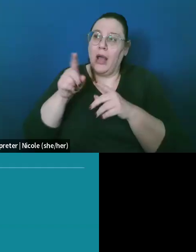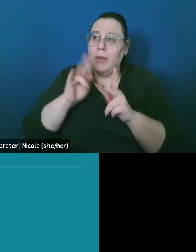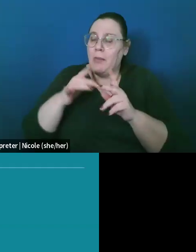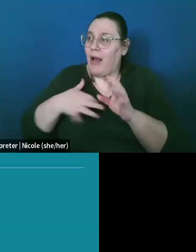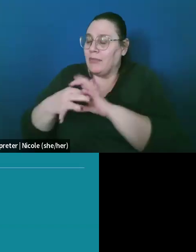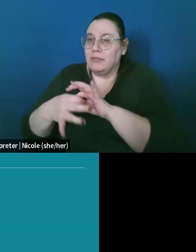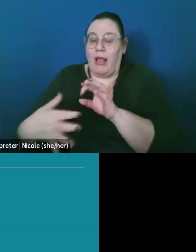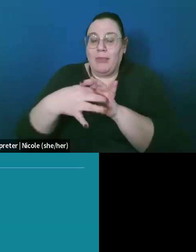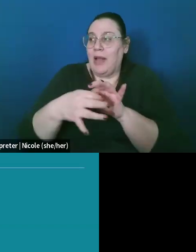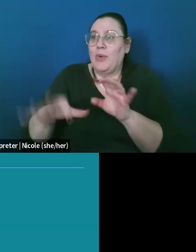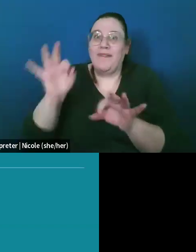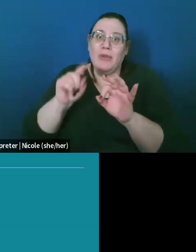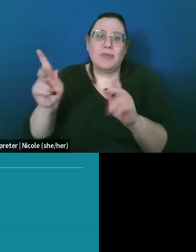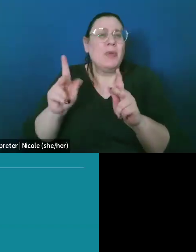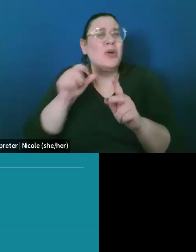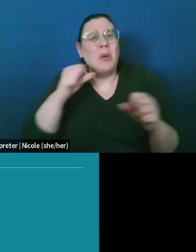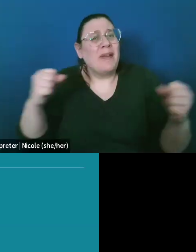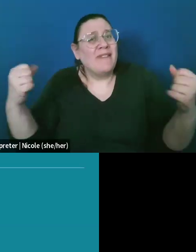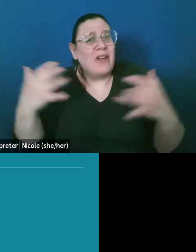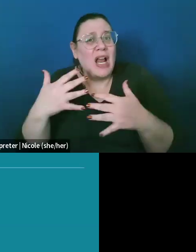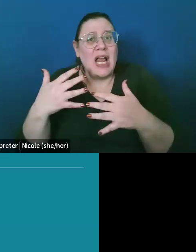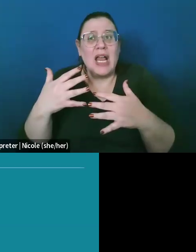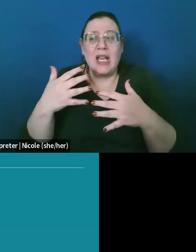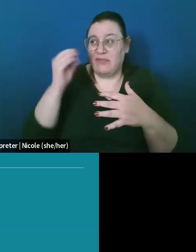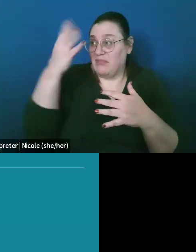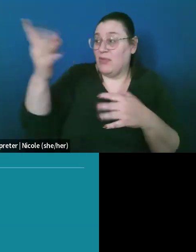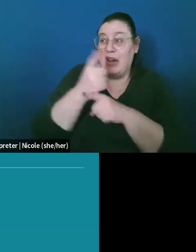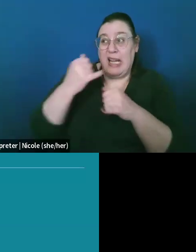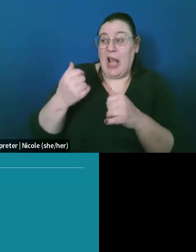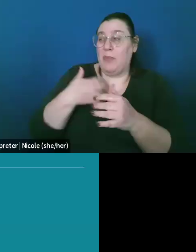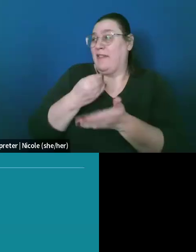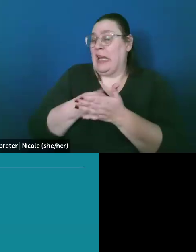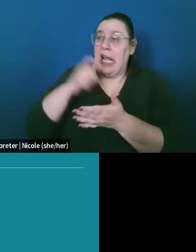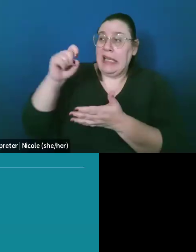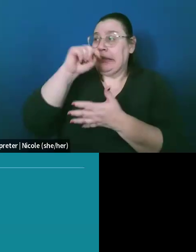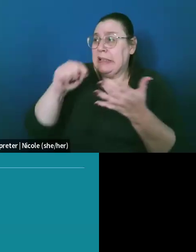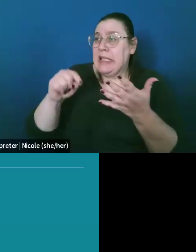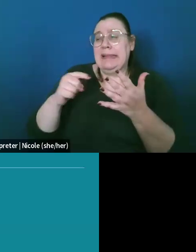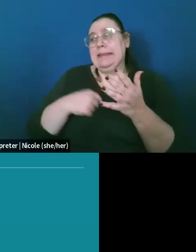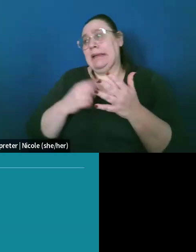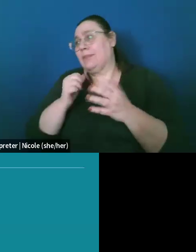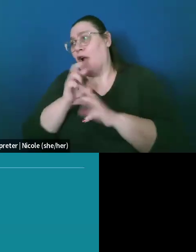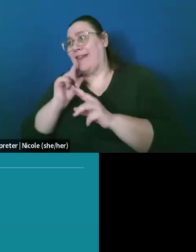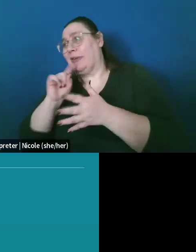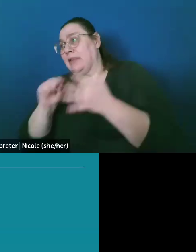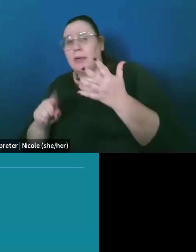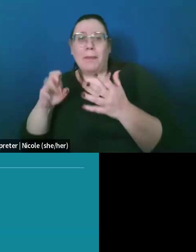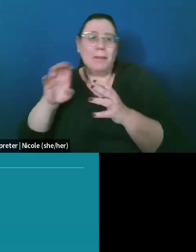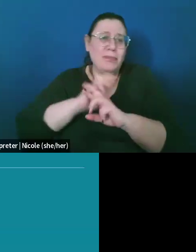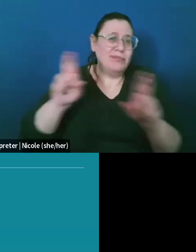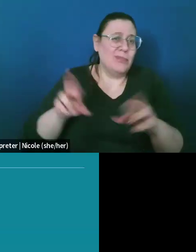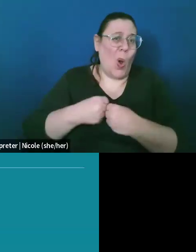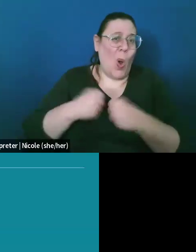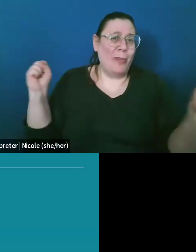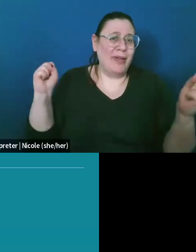people. But never be afraid to kind of say where you're at with funding, and just be very open. That's kind of that's the business part of